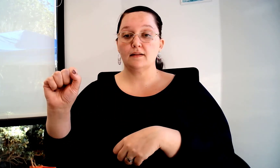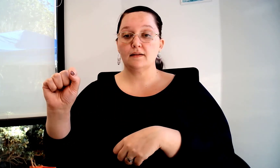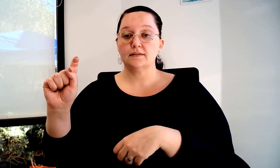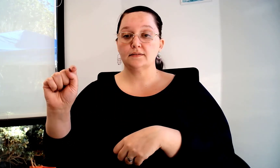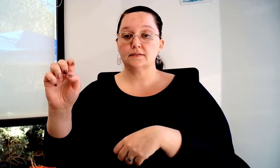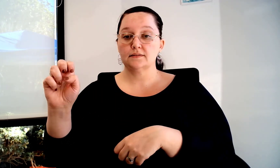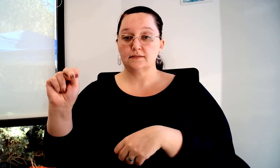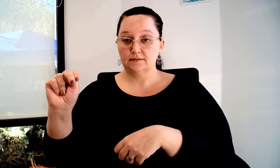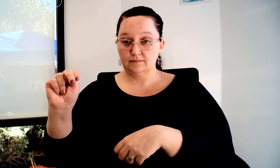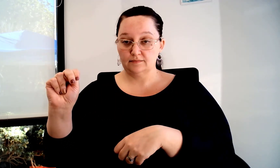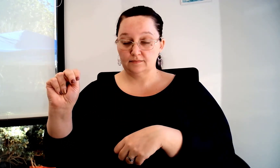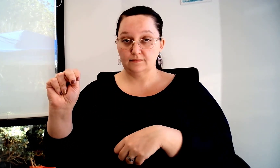Number 10,